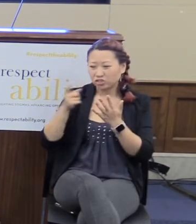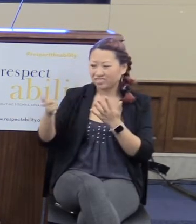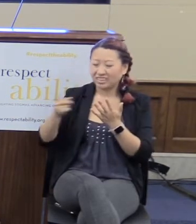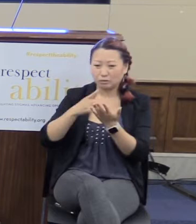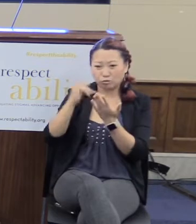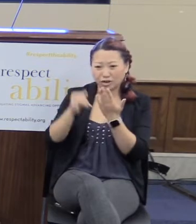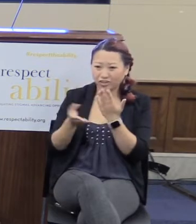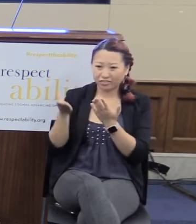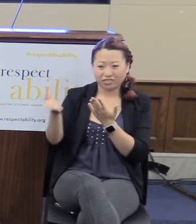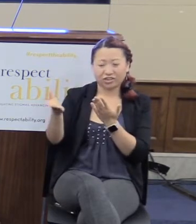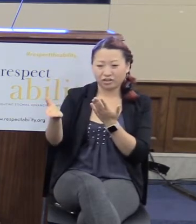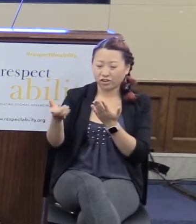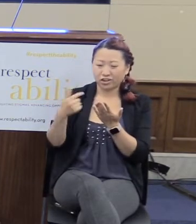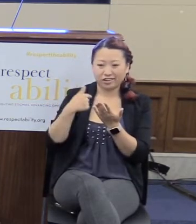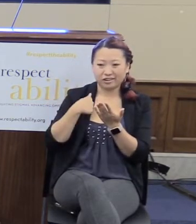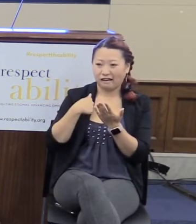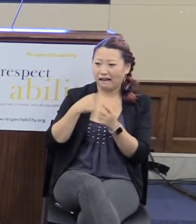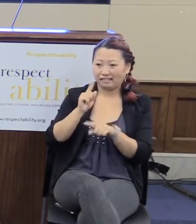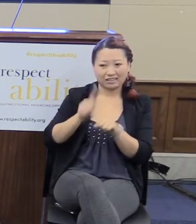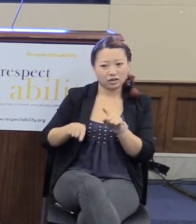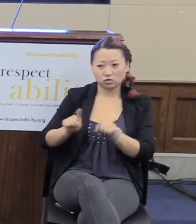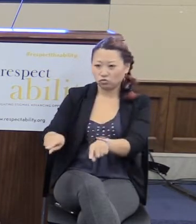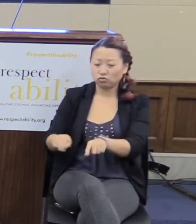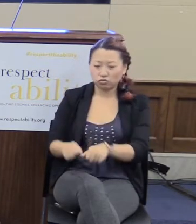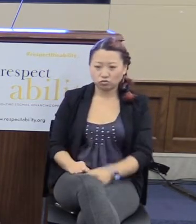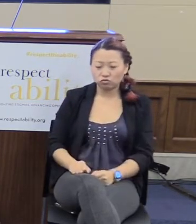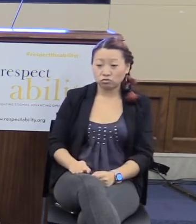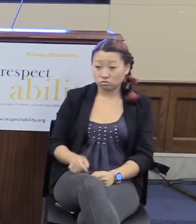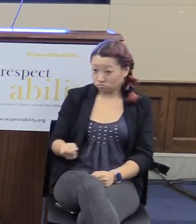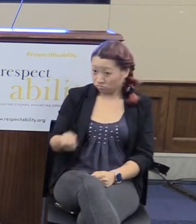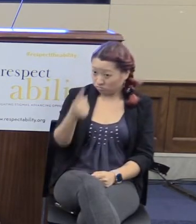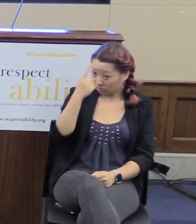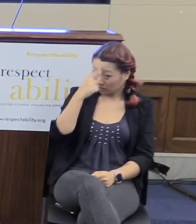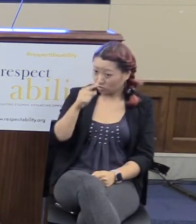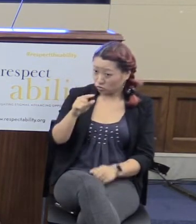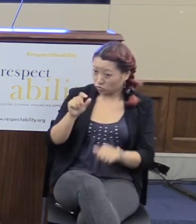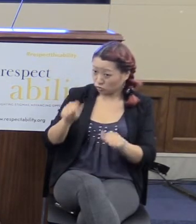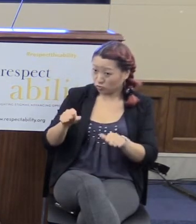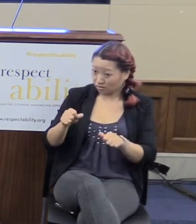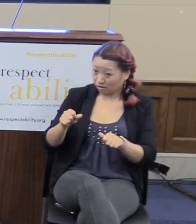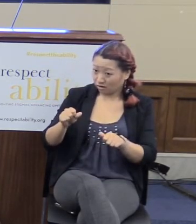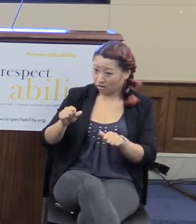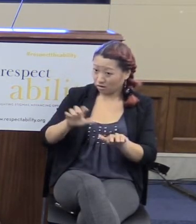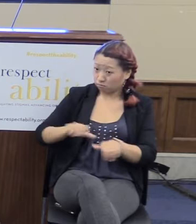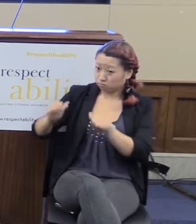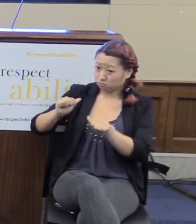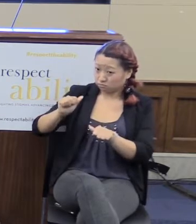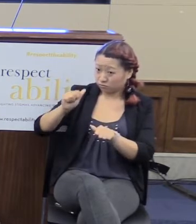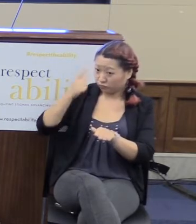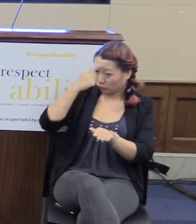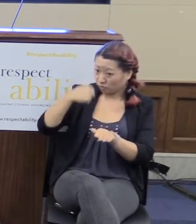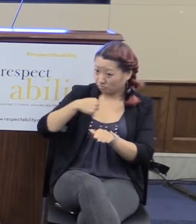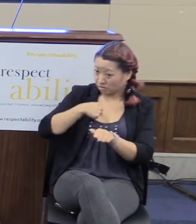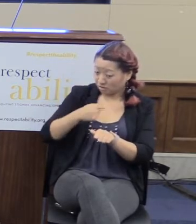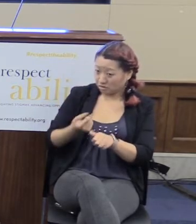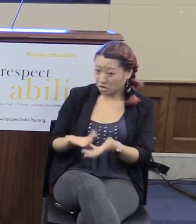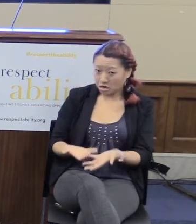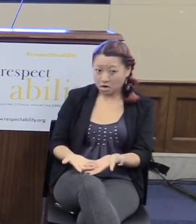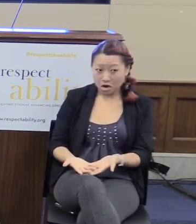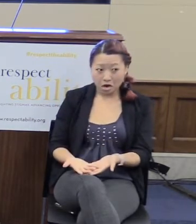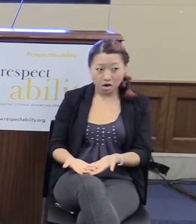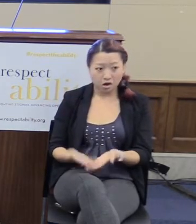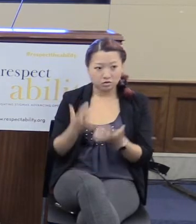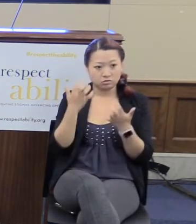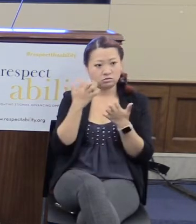but unfortunately, I'm not going to be able to go. Do you think you can do that project for me?" Oh, my